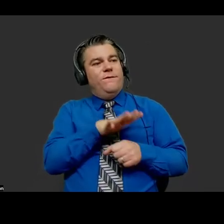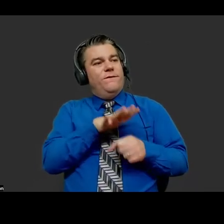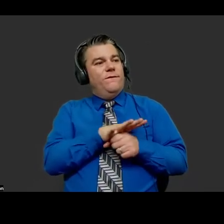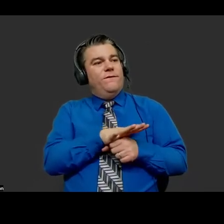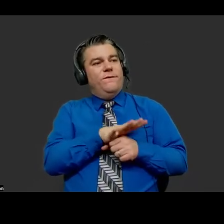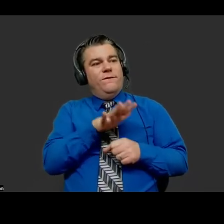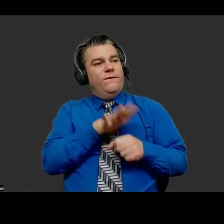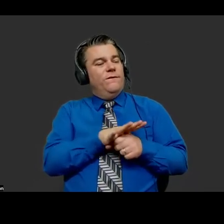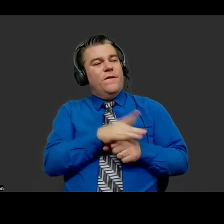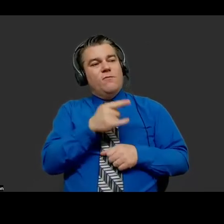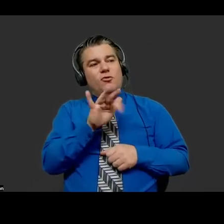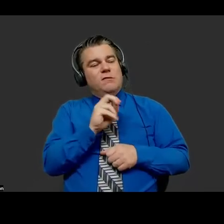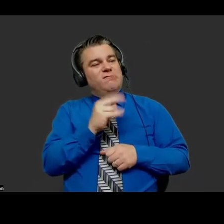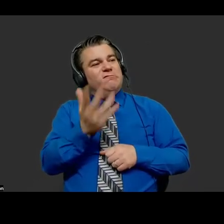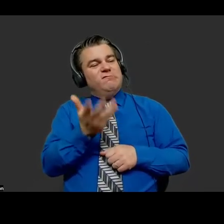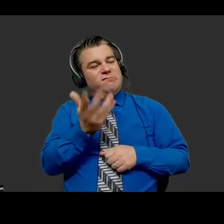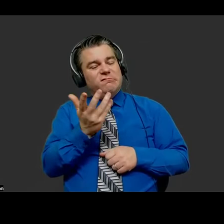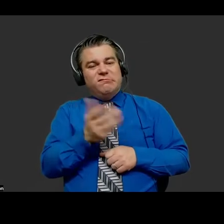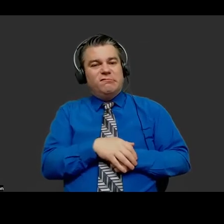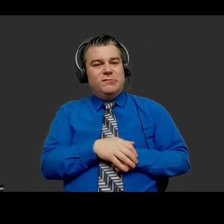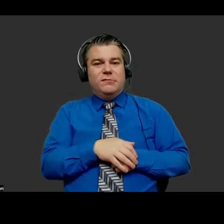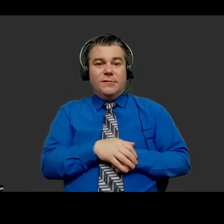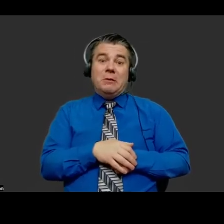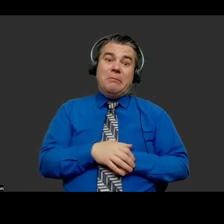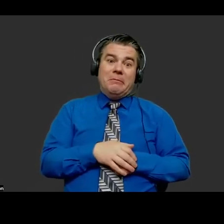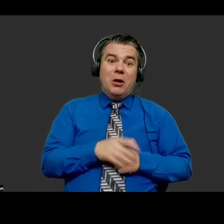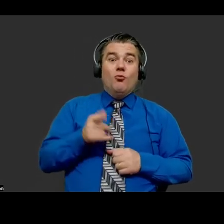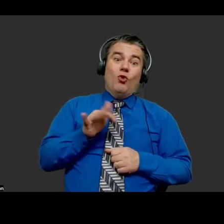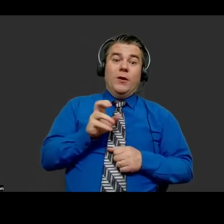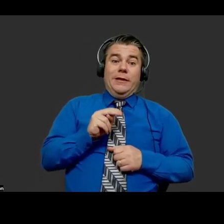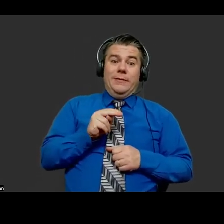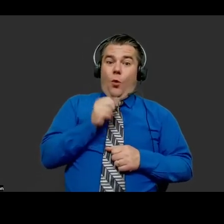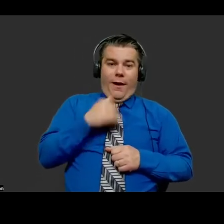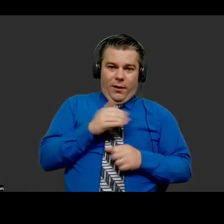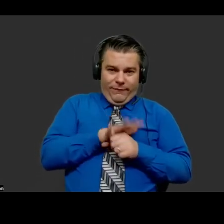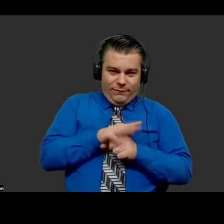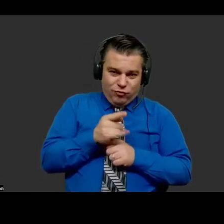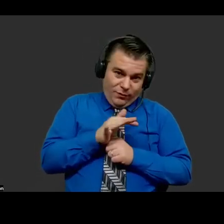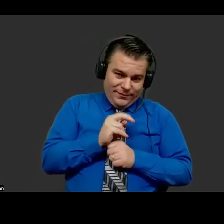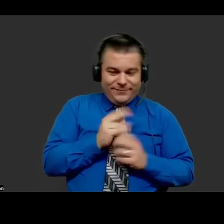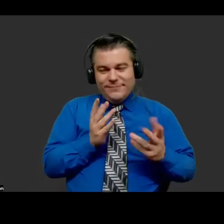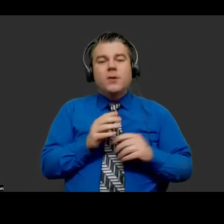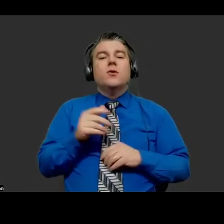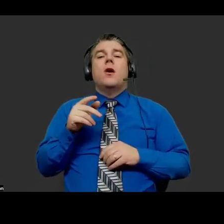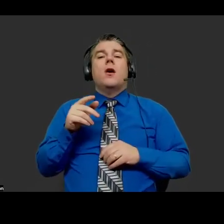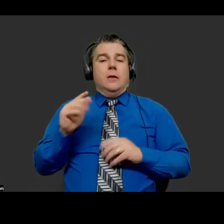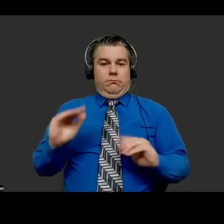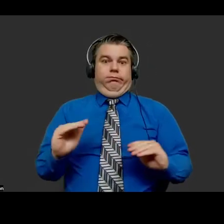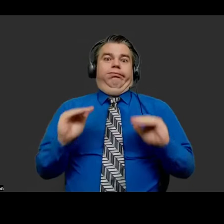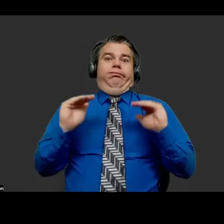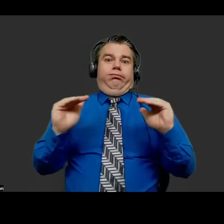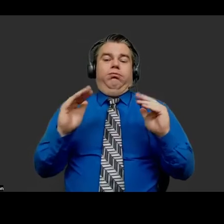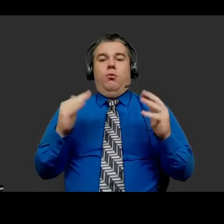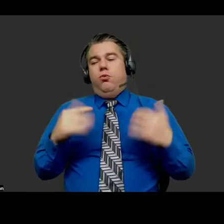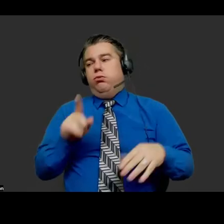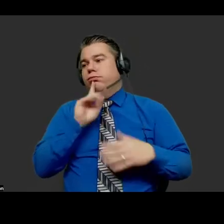It doesn't have enough protein. Your protein doesn't have enough protein. So Plexus Lean upped their game, and I'm so thankful for